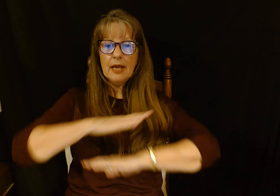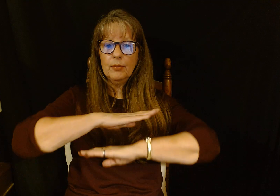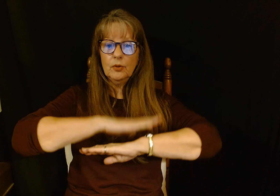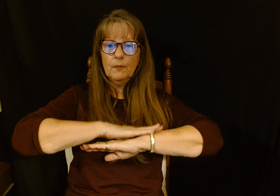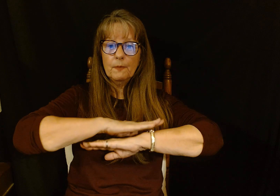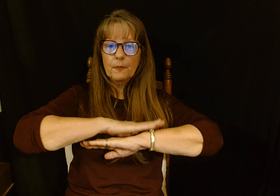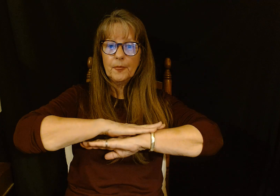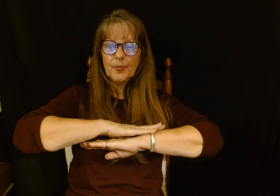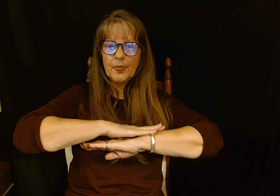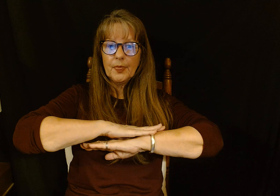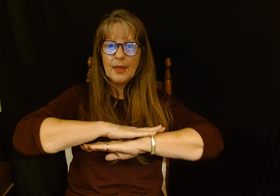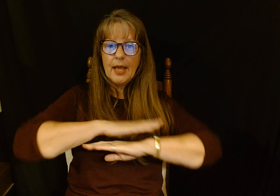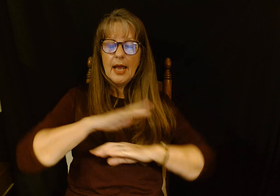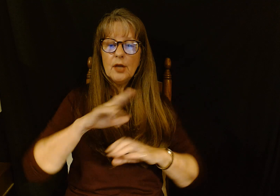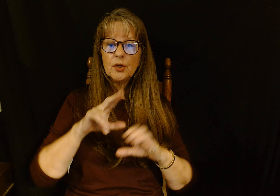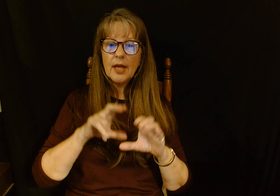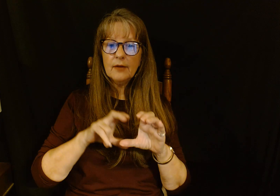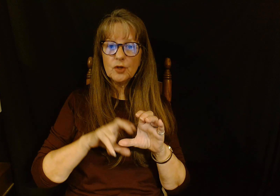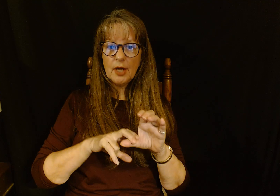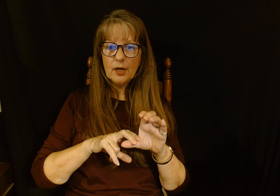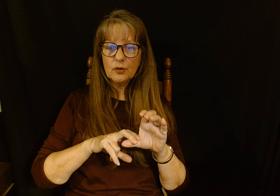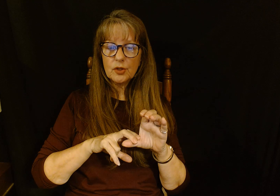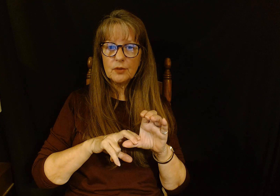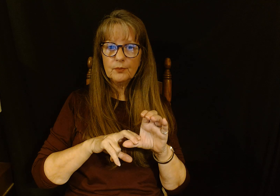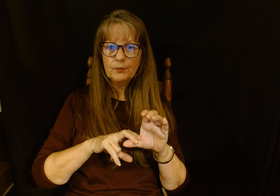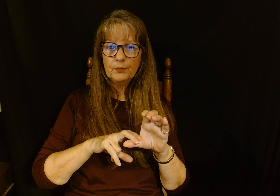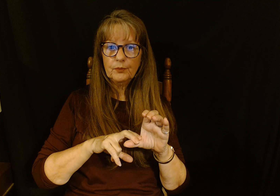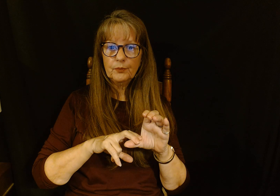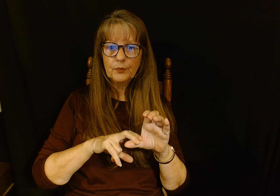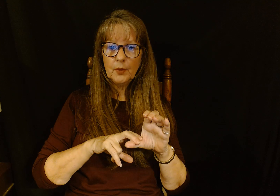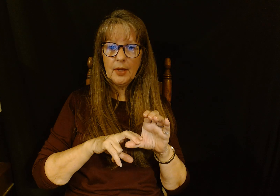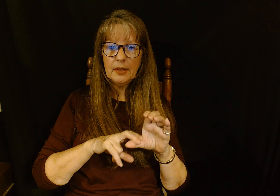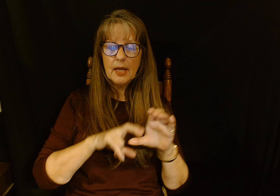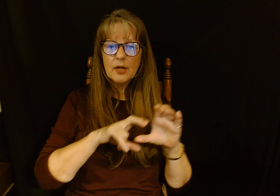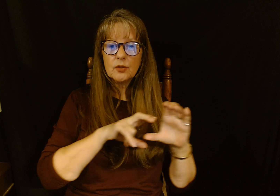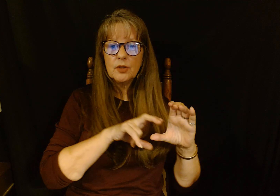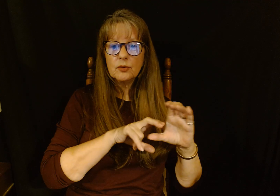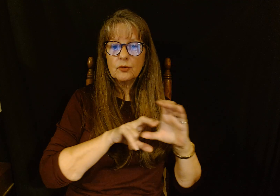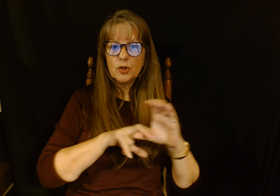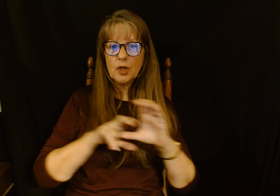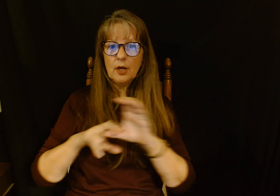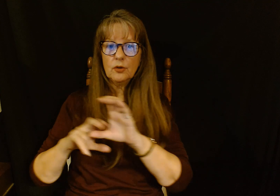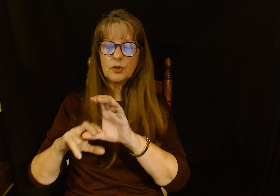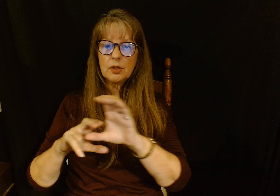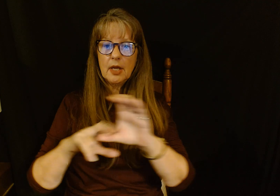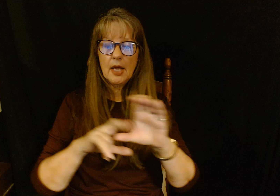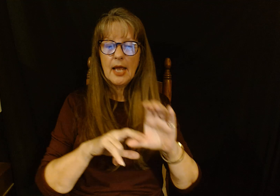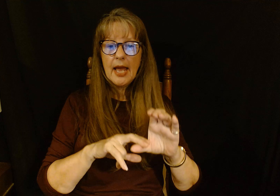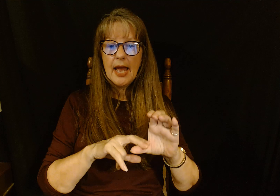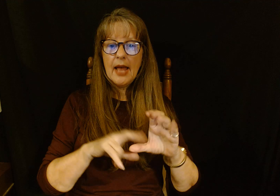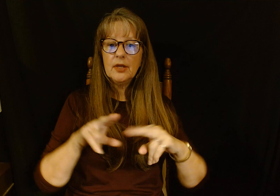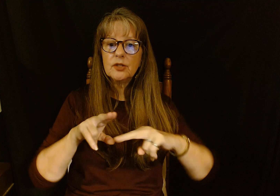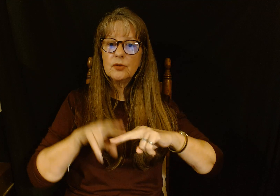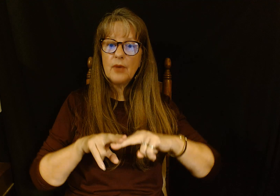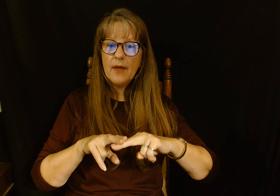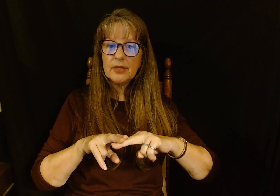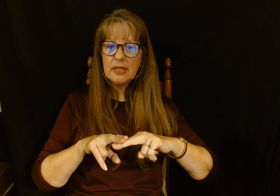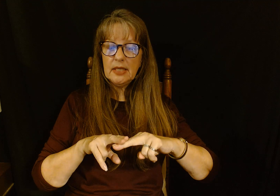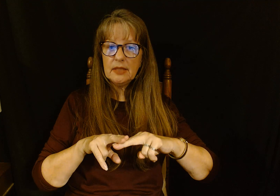table and you're going to have chairs, right? So these are the chairs, and then to have a seat.